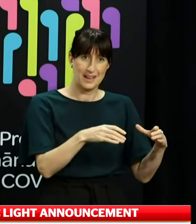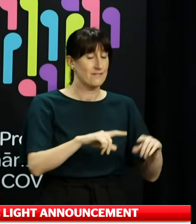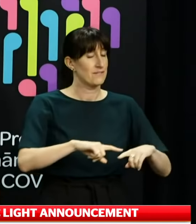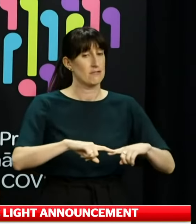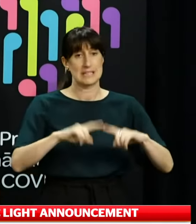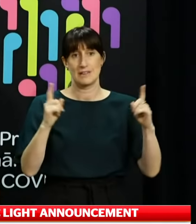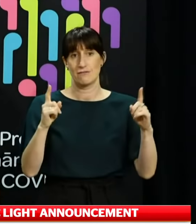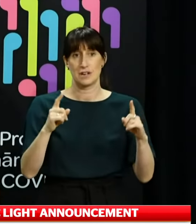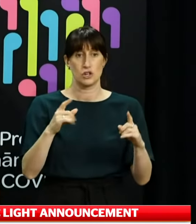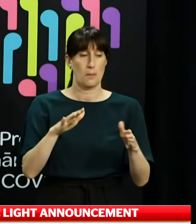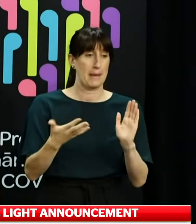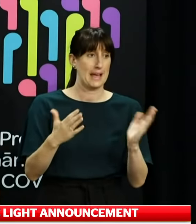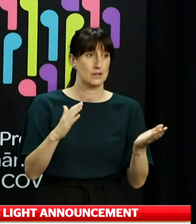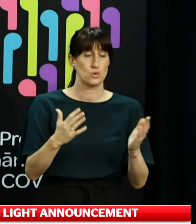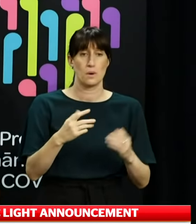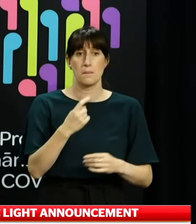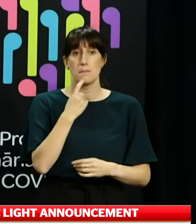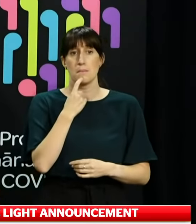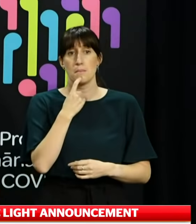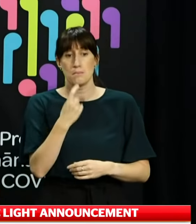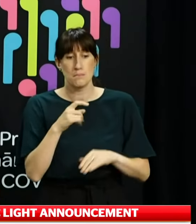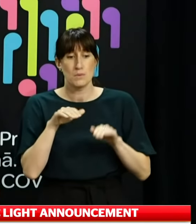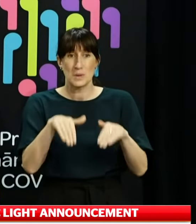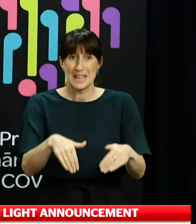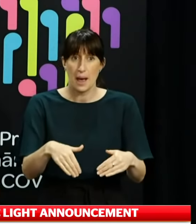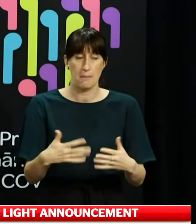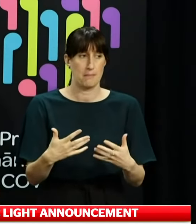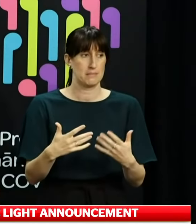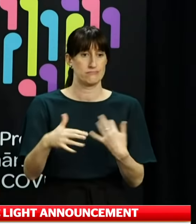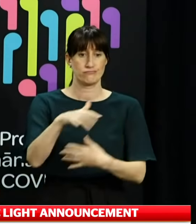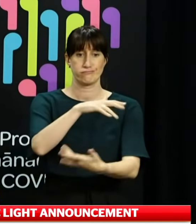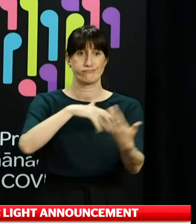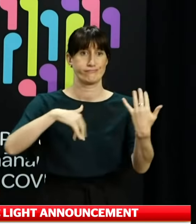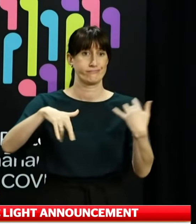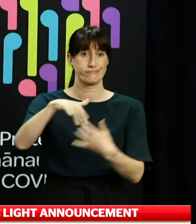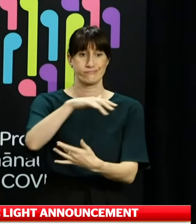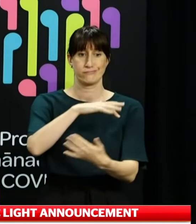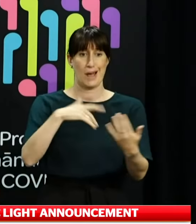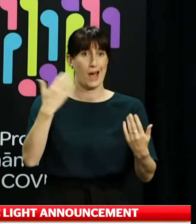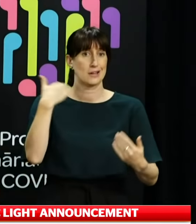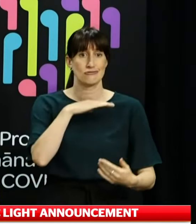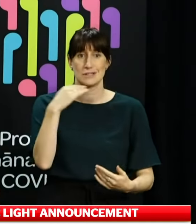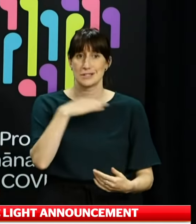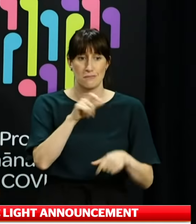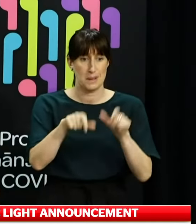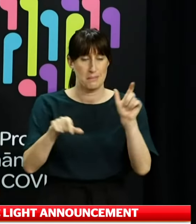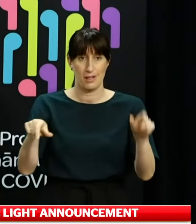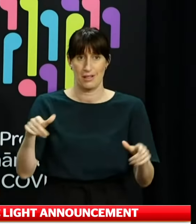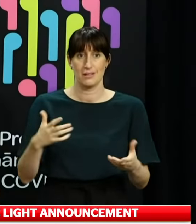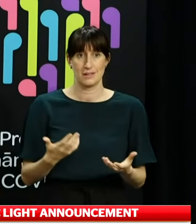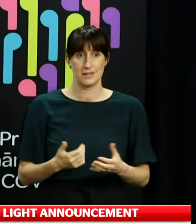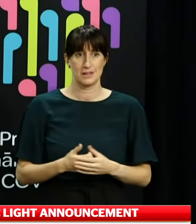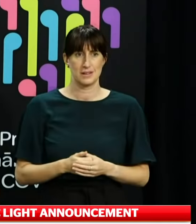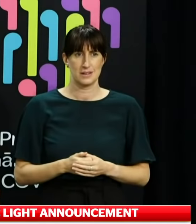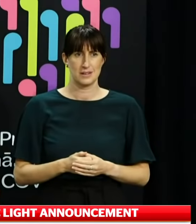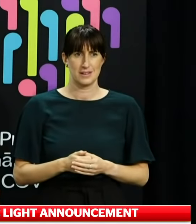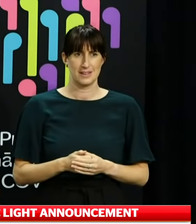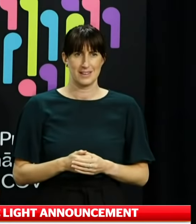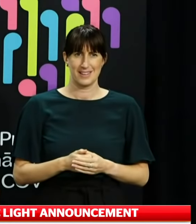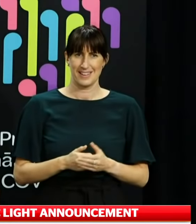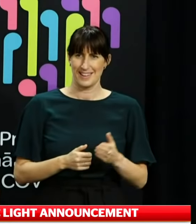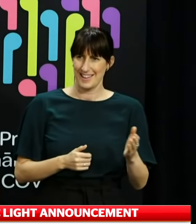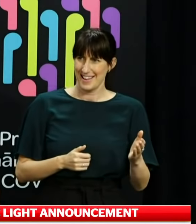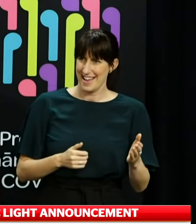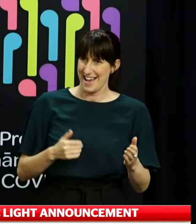where people are wandering around amongst potentially hundreds, if not thousands, of people all at the same time. Hundreds, if not thousands of people